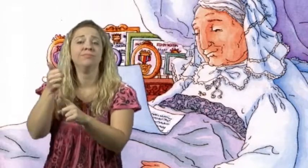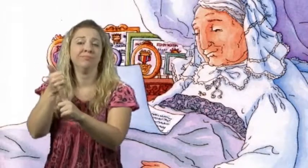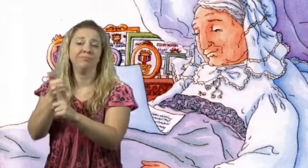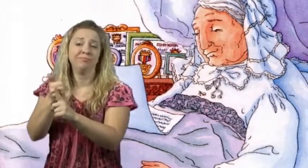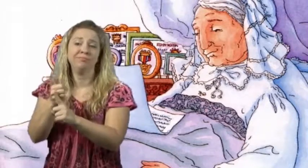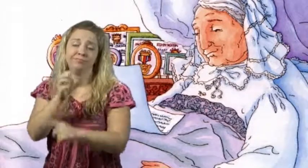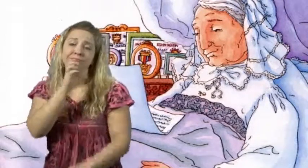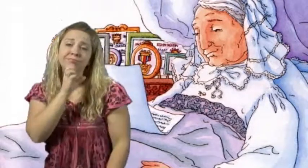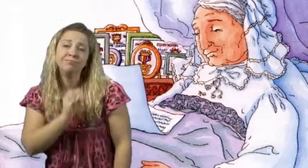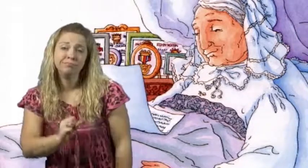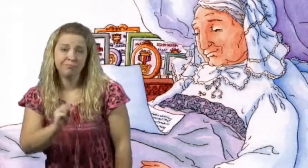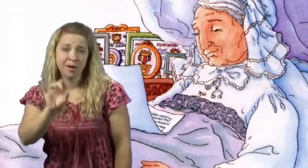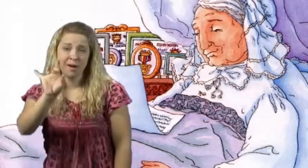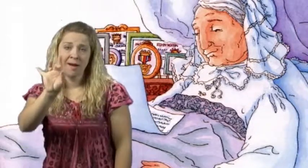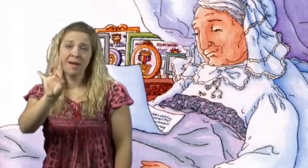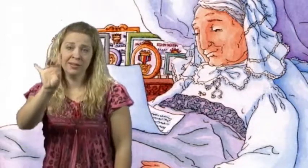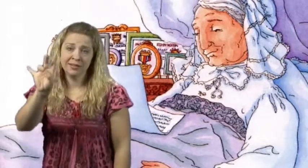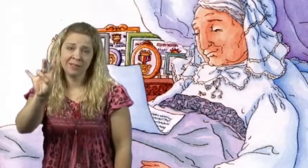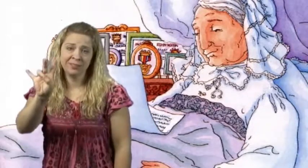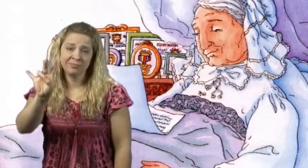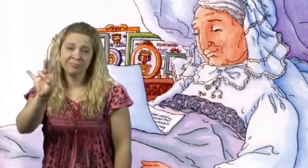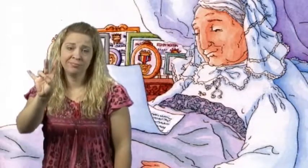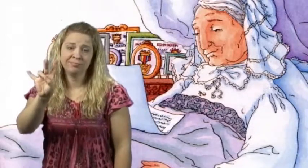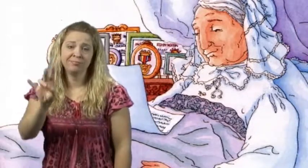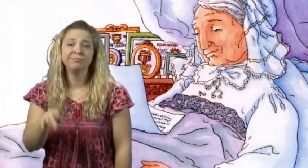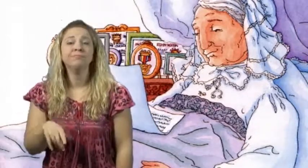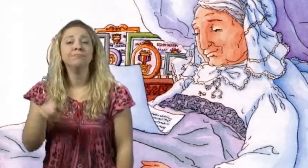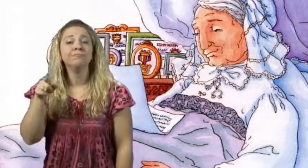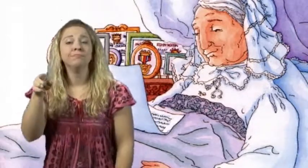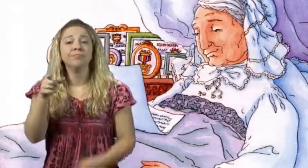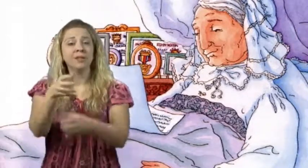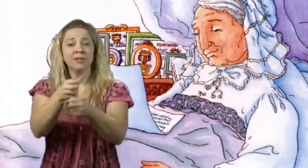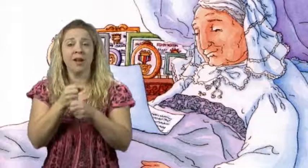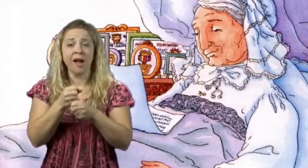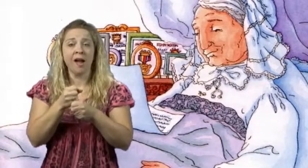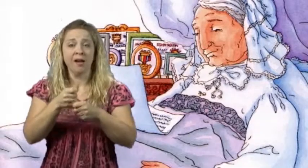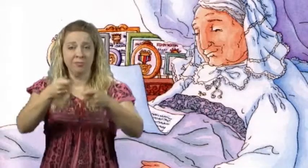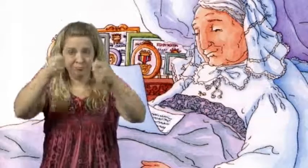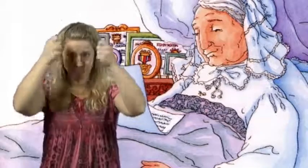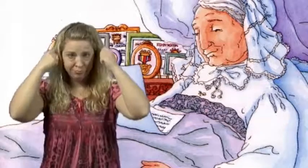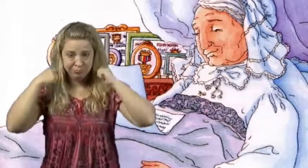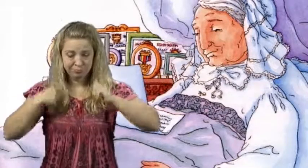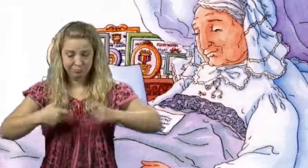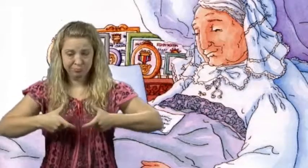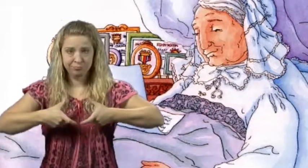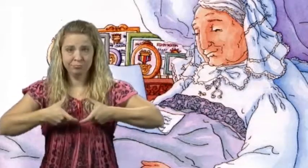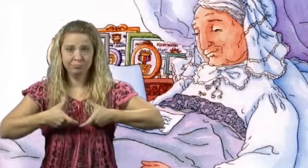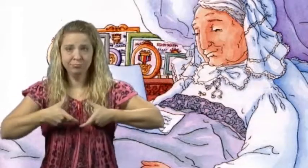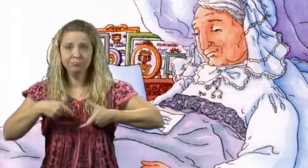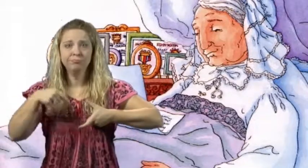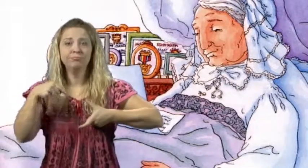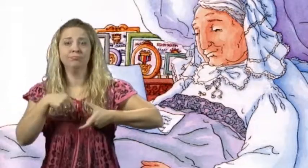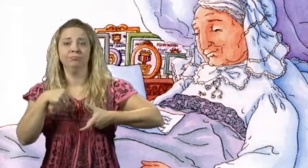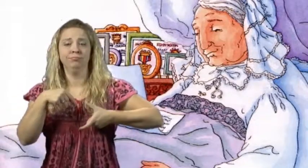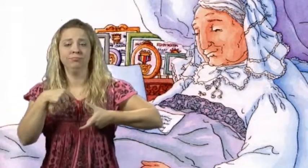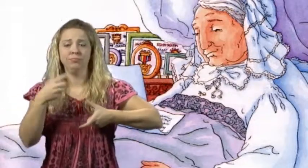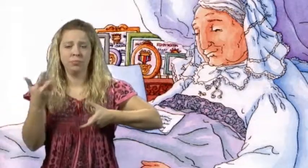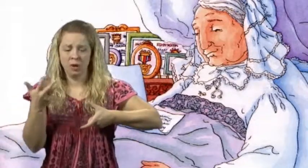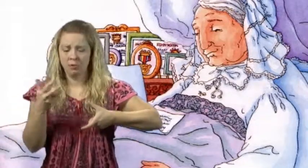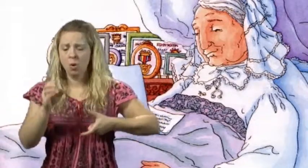In 1907, at the age of 87, Florence Nightingale was awarded the Order of Merit by King Edward